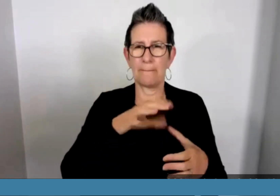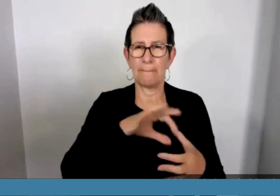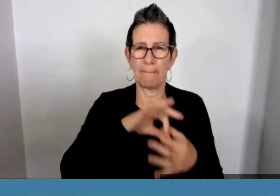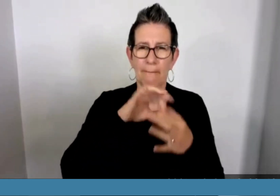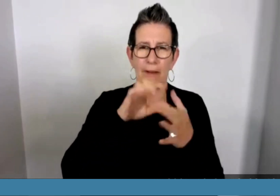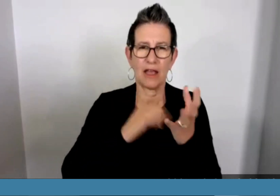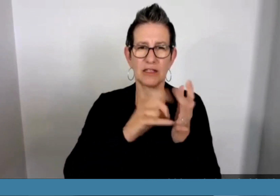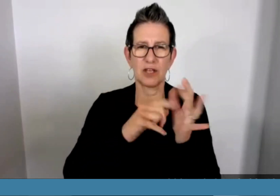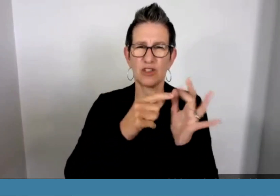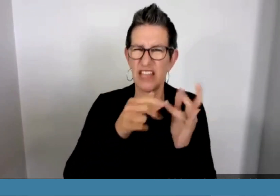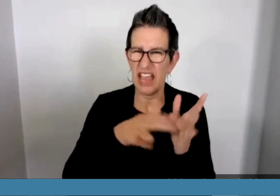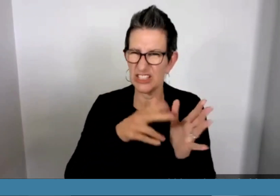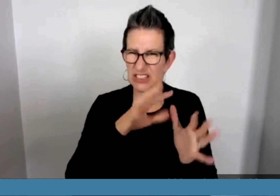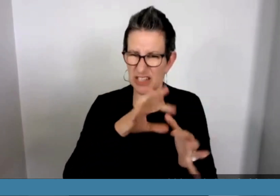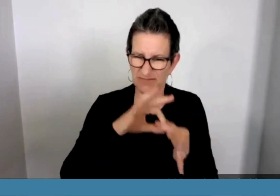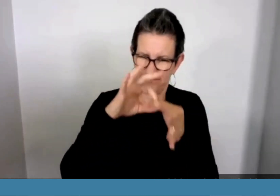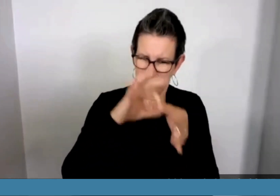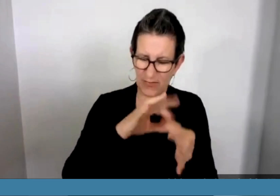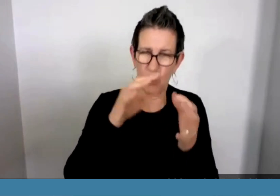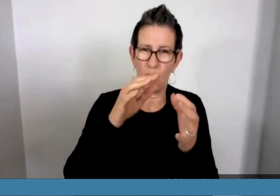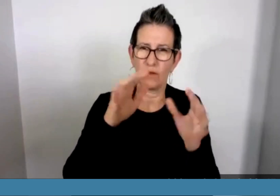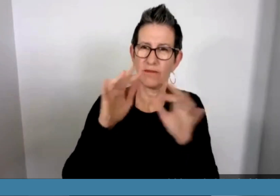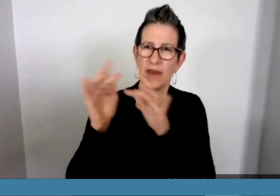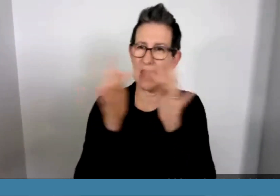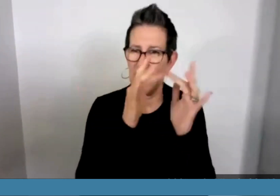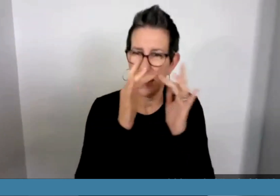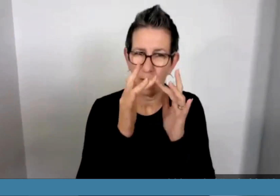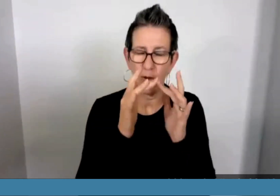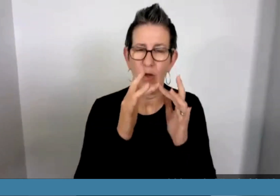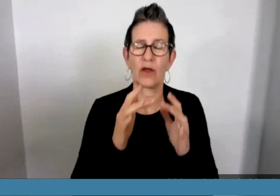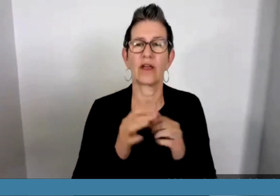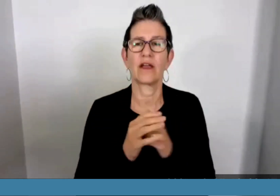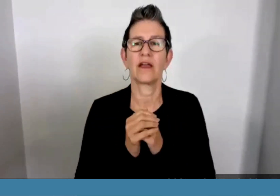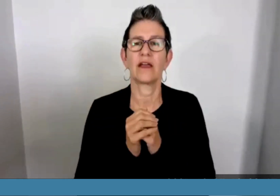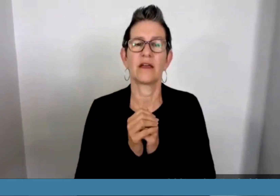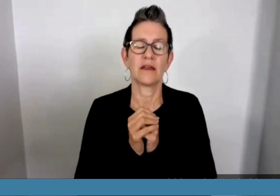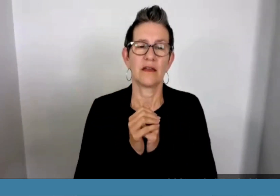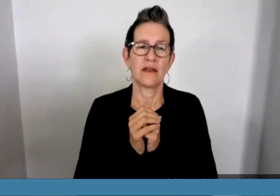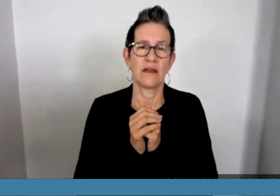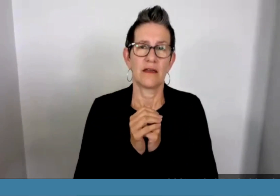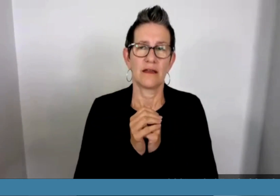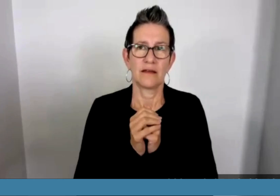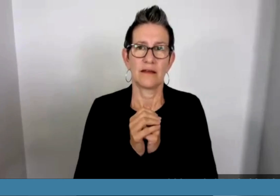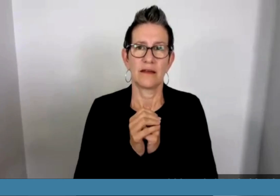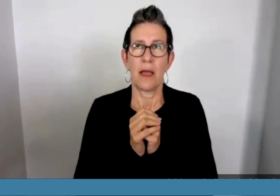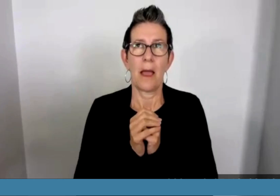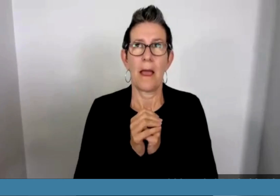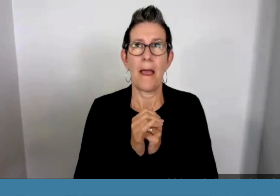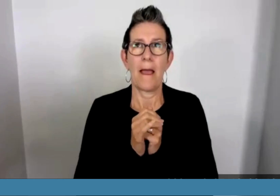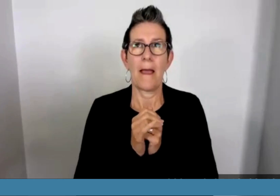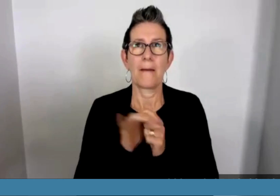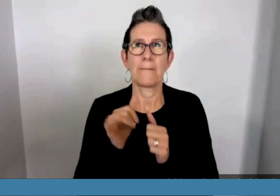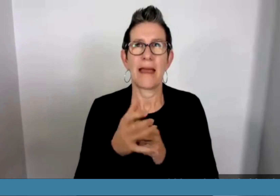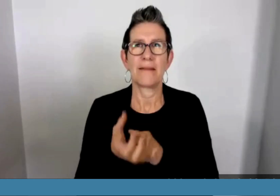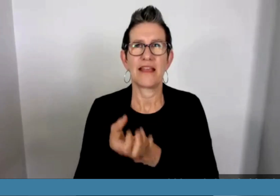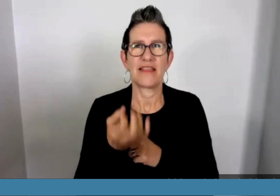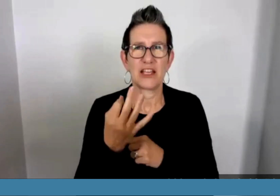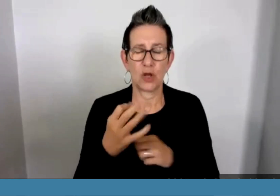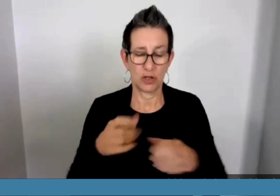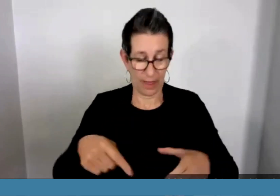or a network that is not necessarily have an ABN itself. They might be auspiced by